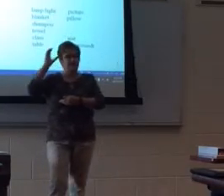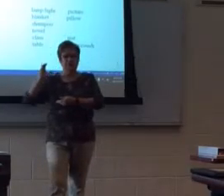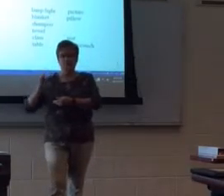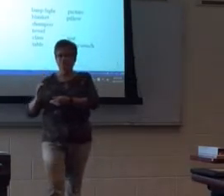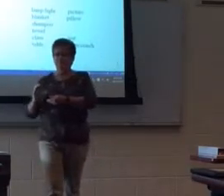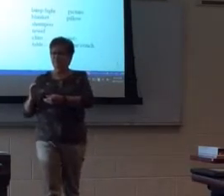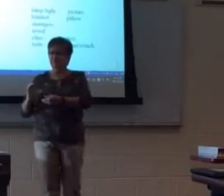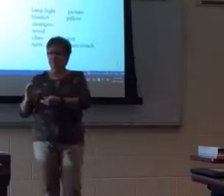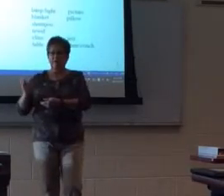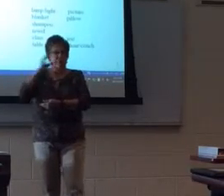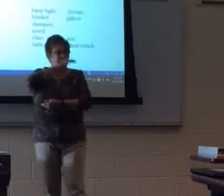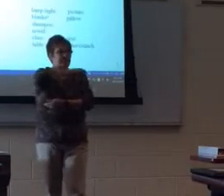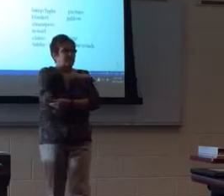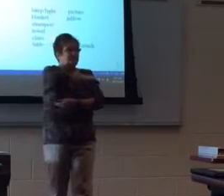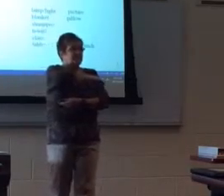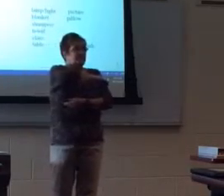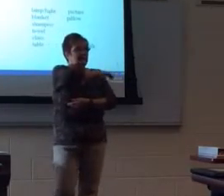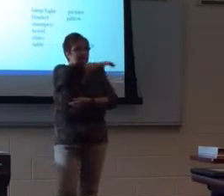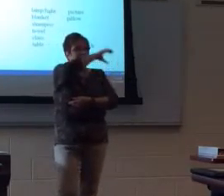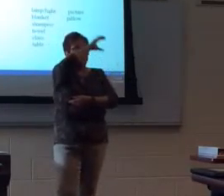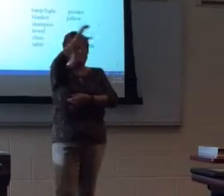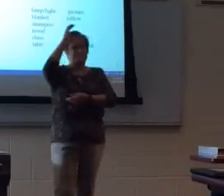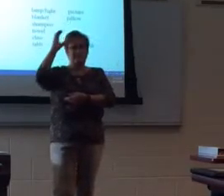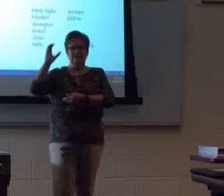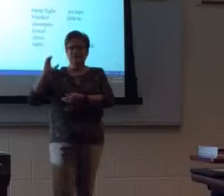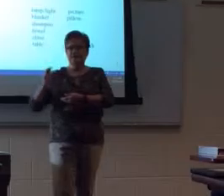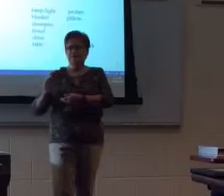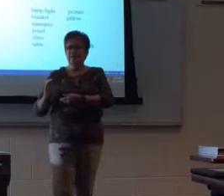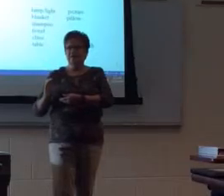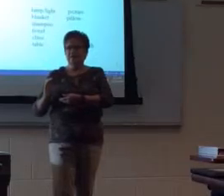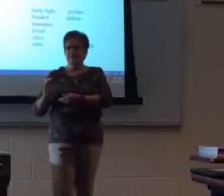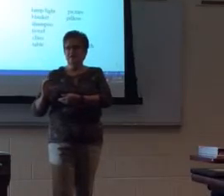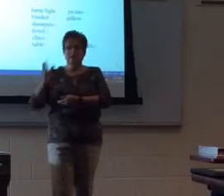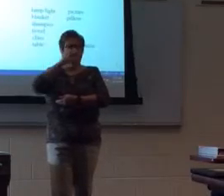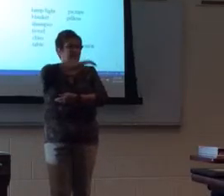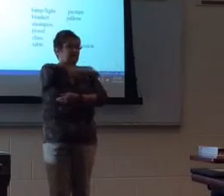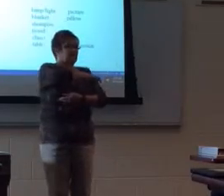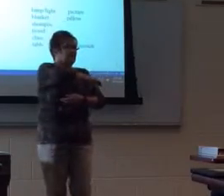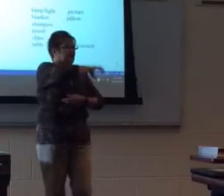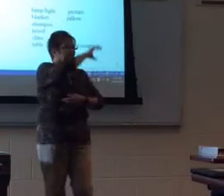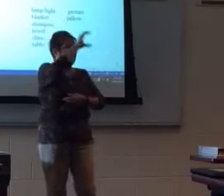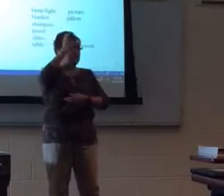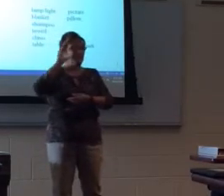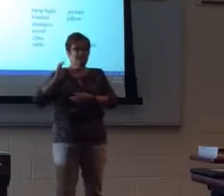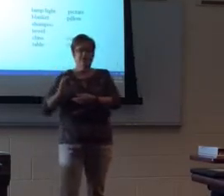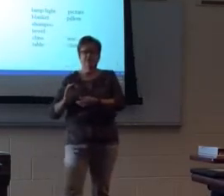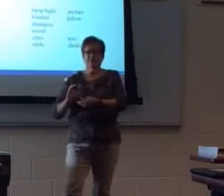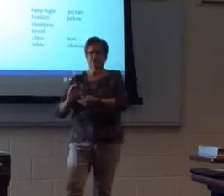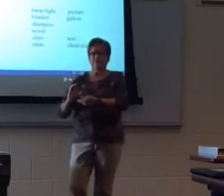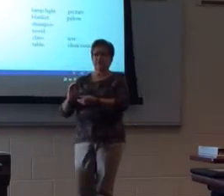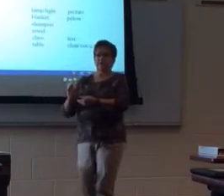Christ or Christmas, however you want to do it. But think of a C, okay? Christmas. So kind of think of